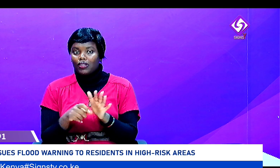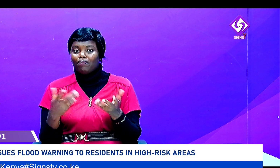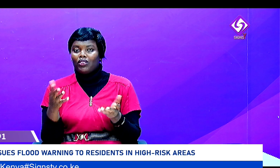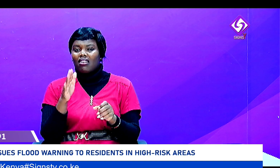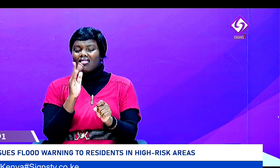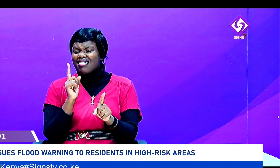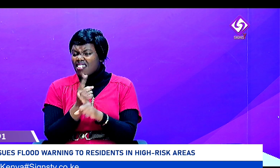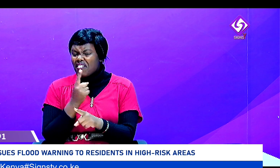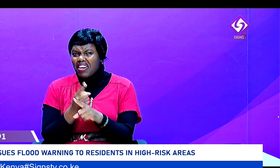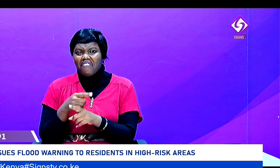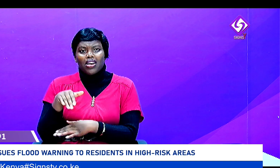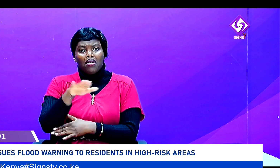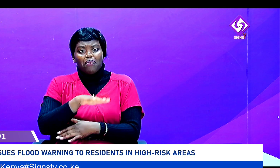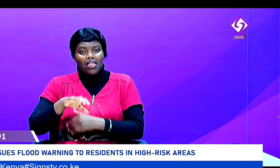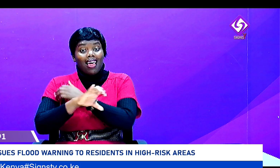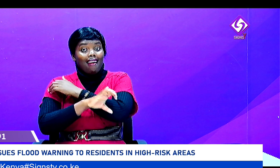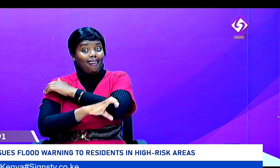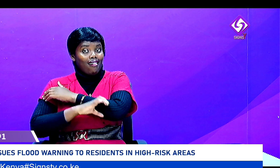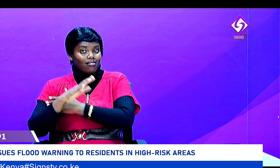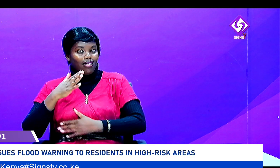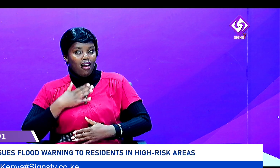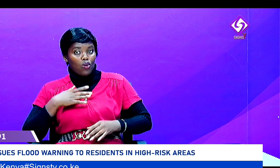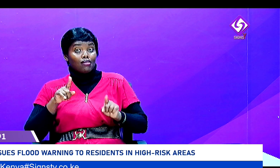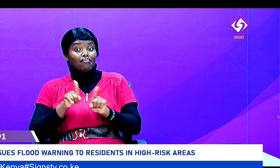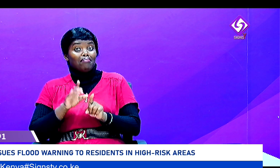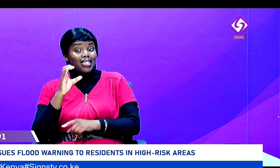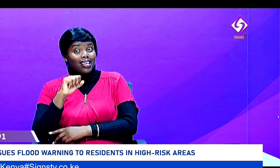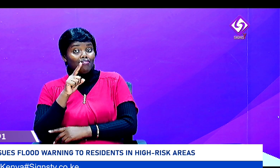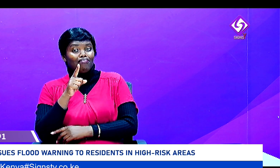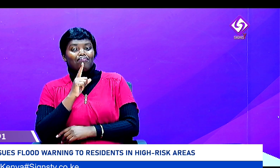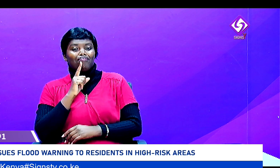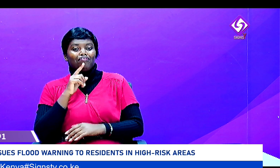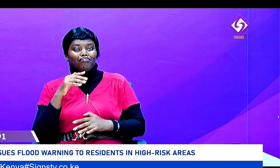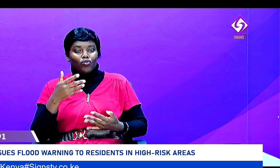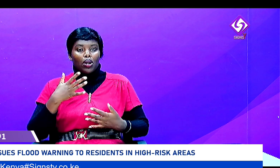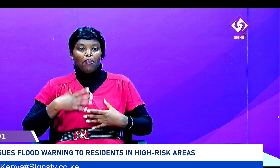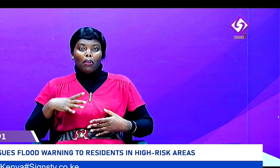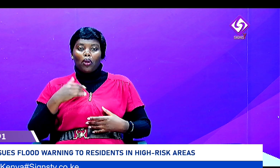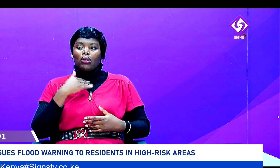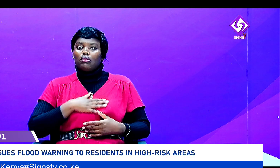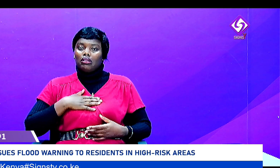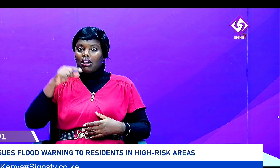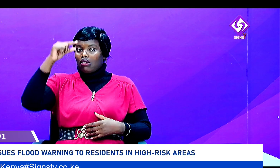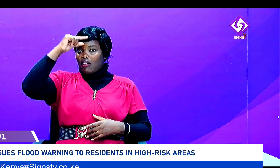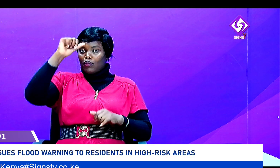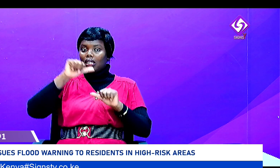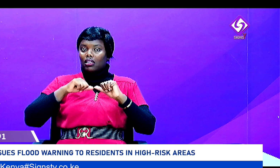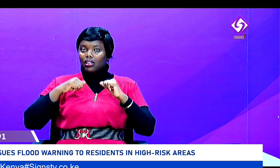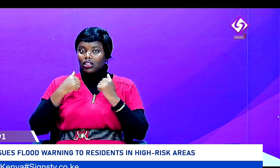rainfall, increasing the risk of flash floods and landslides in various parts of the country. CS Ruku urged